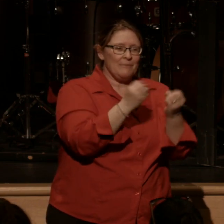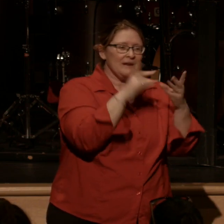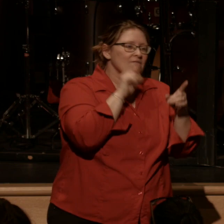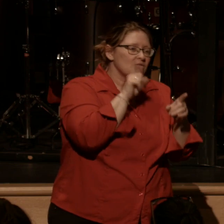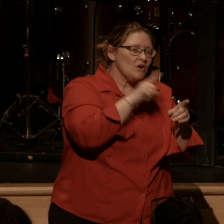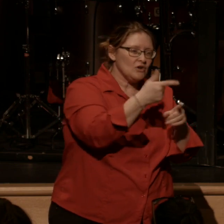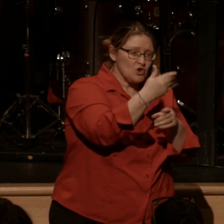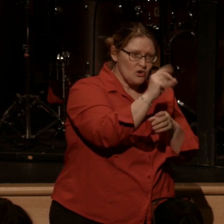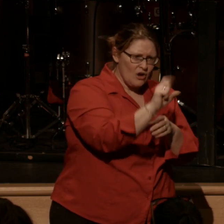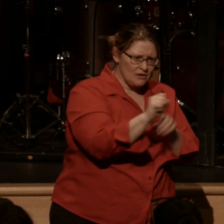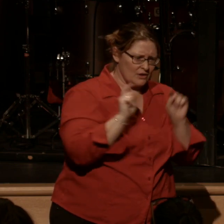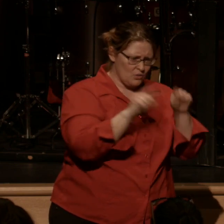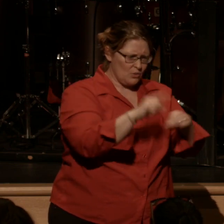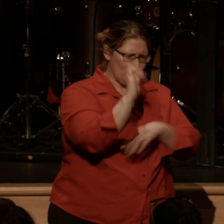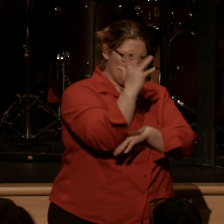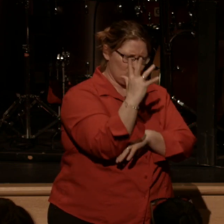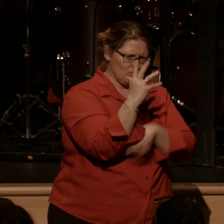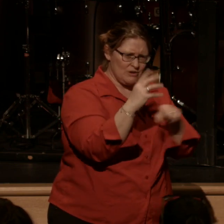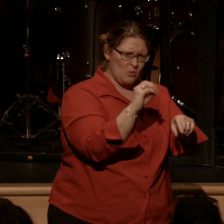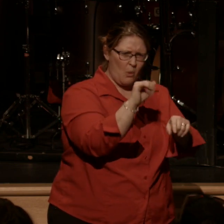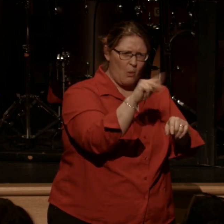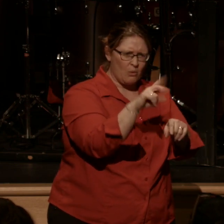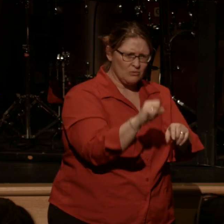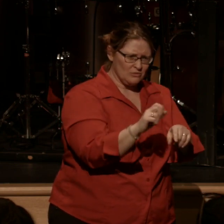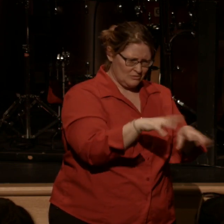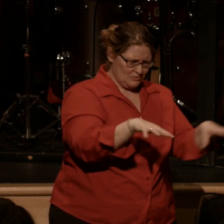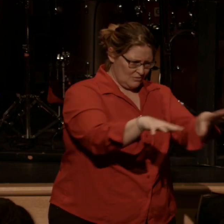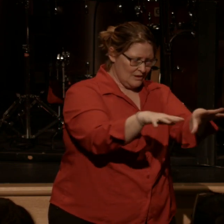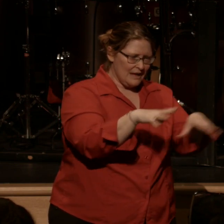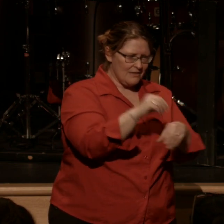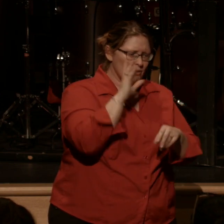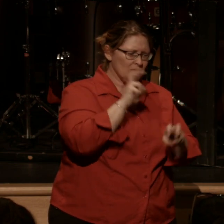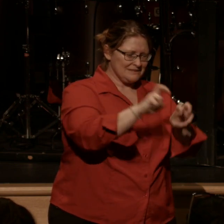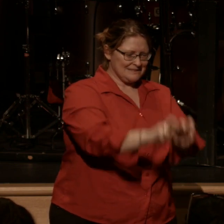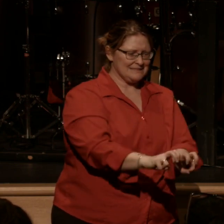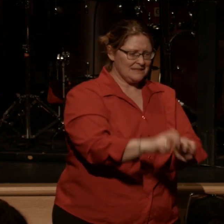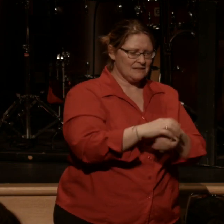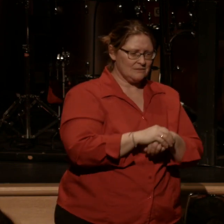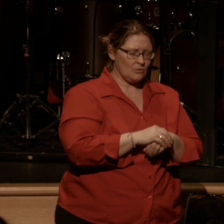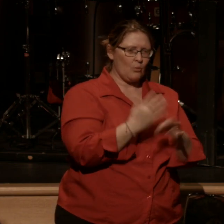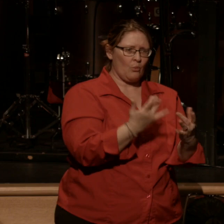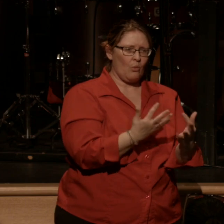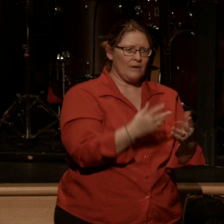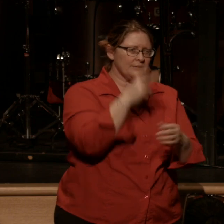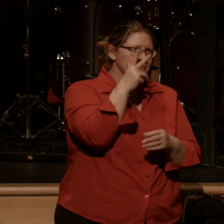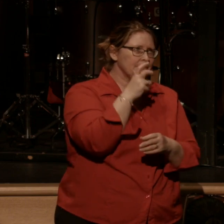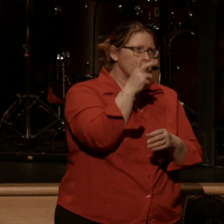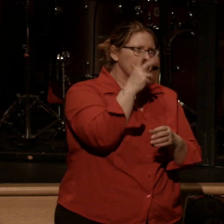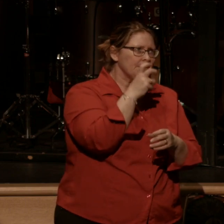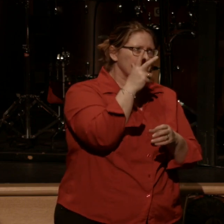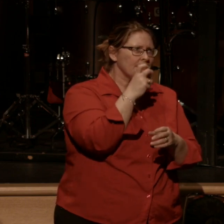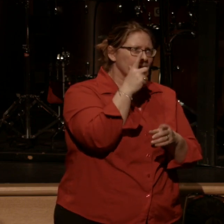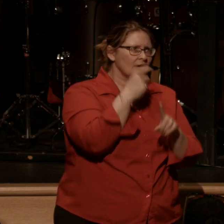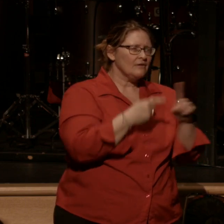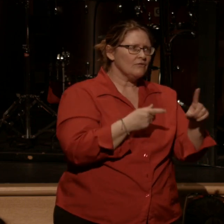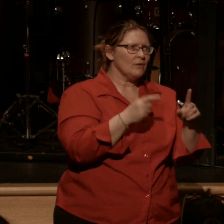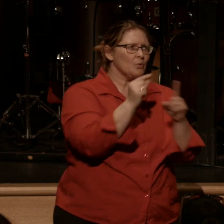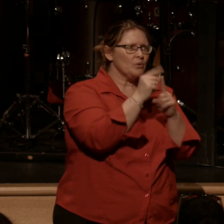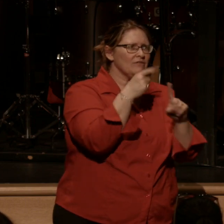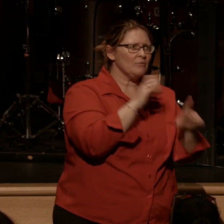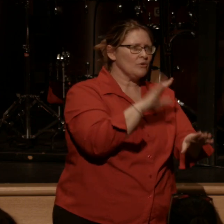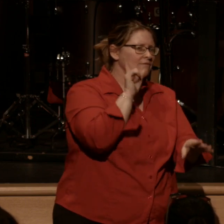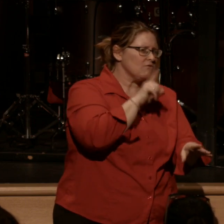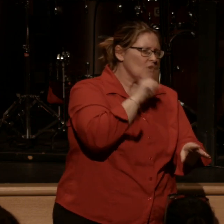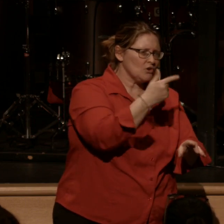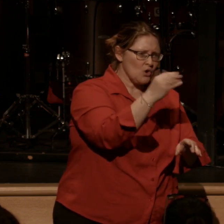these trees, these oaks of Moreh. And they would sit and they would wait to listen from a word from their